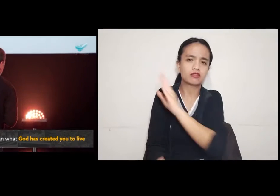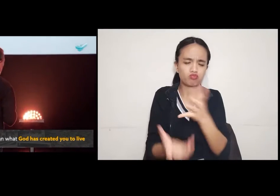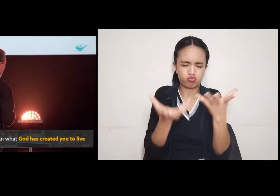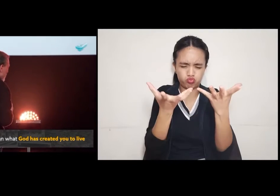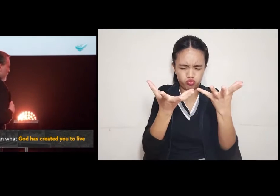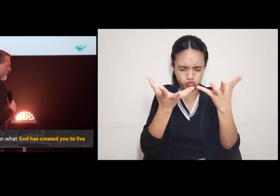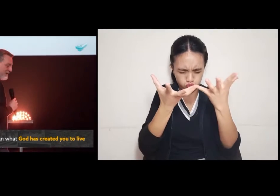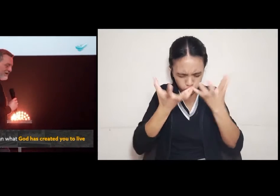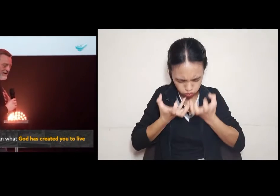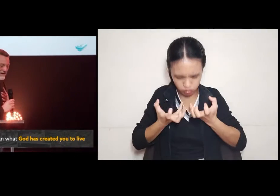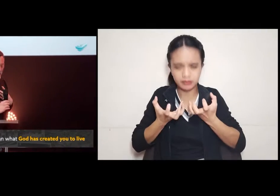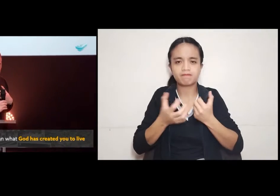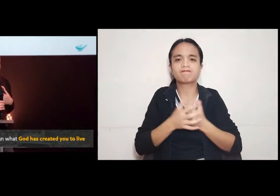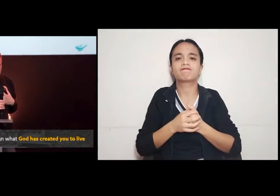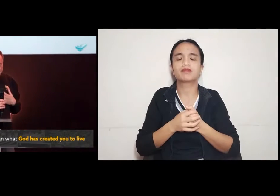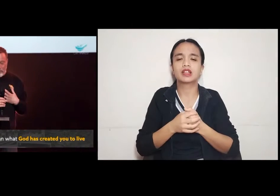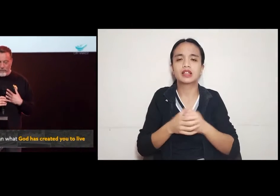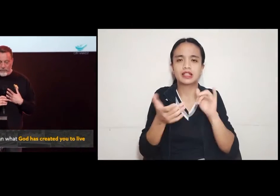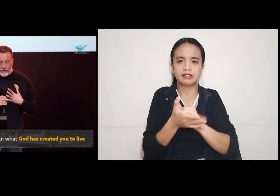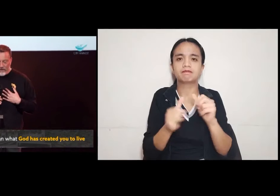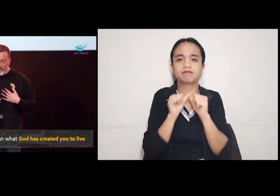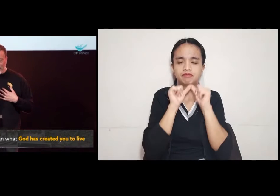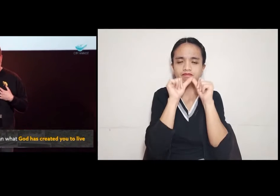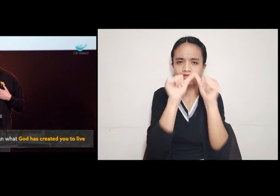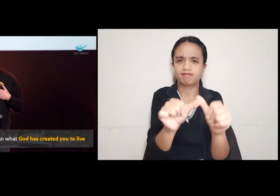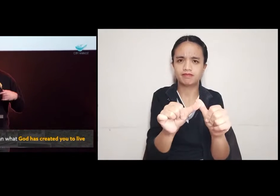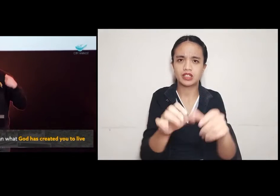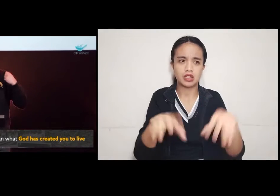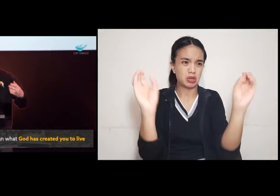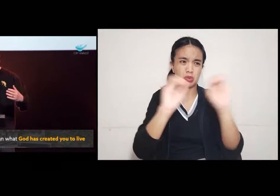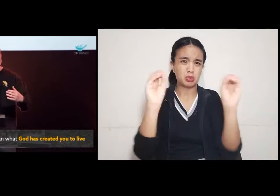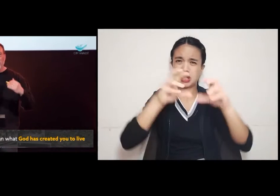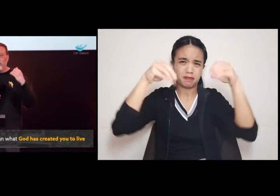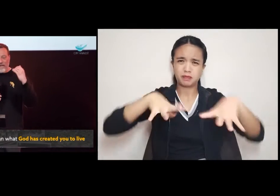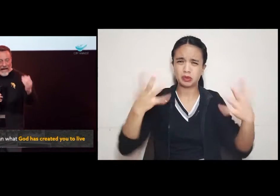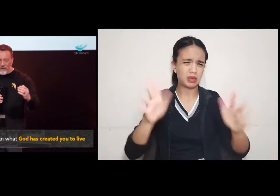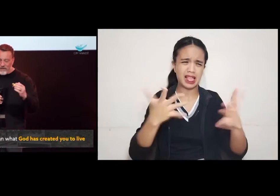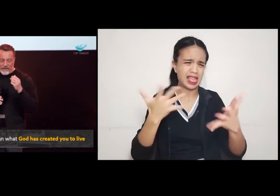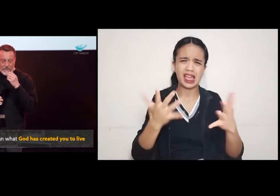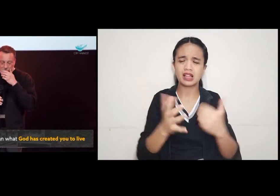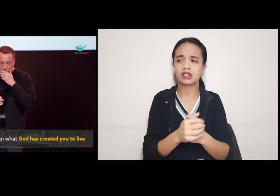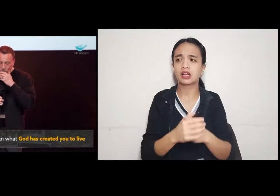of desperation that will move you forward, where you have nothing